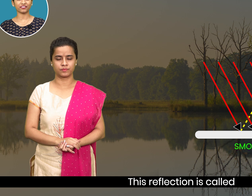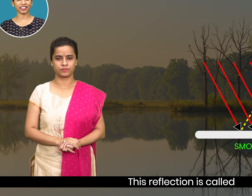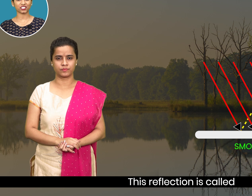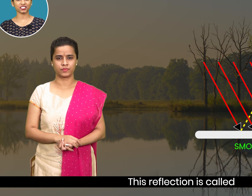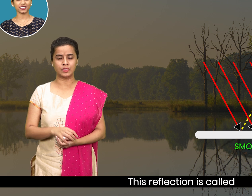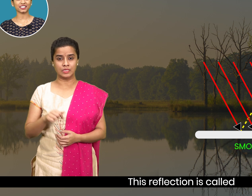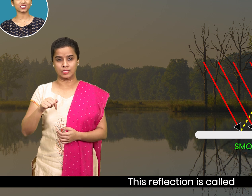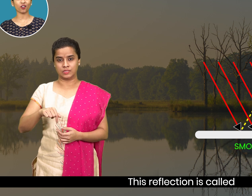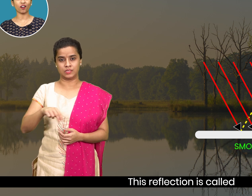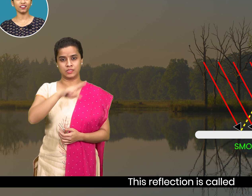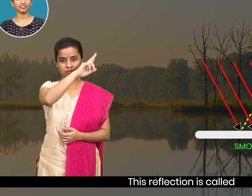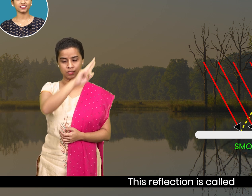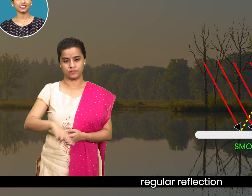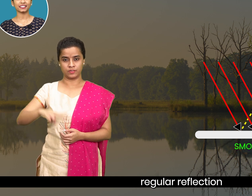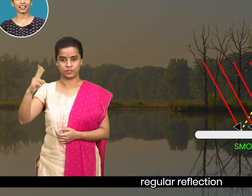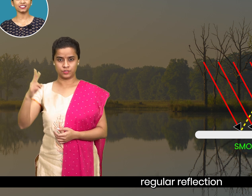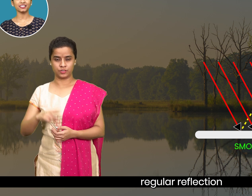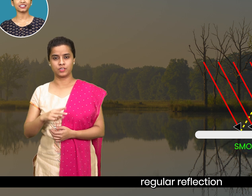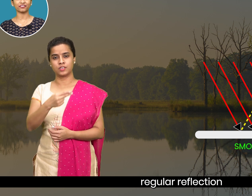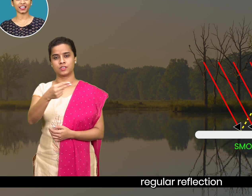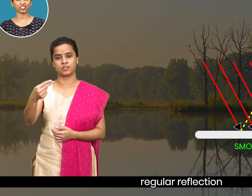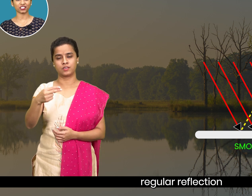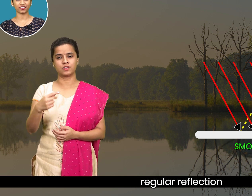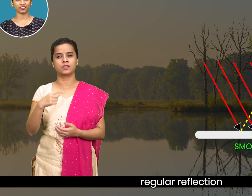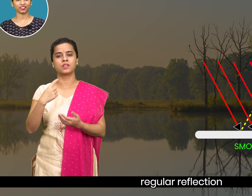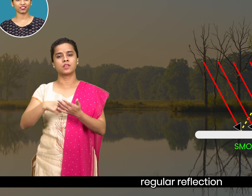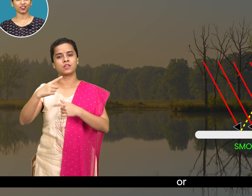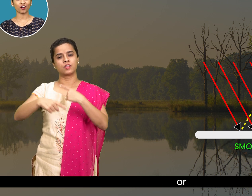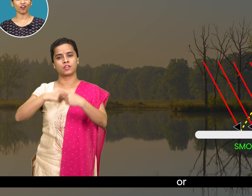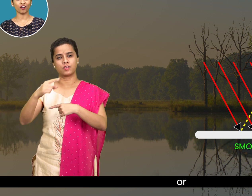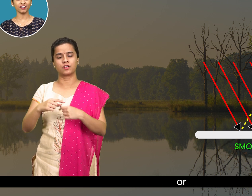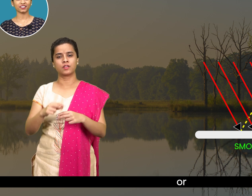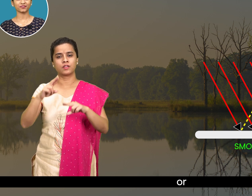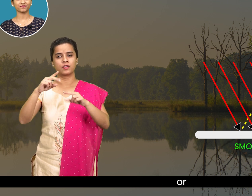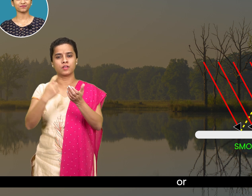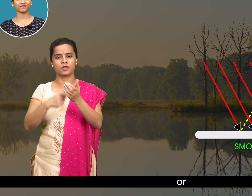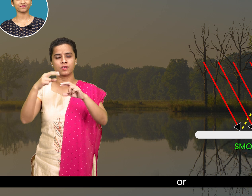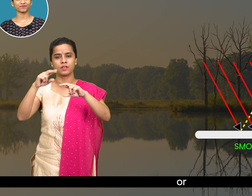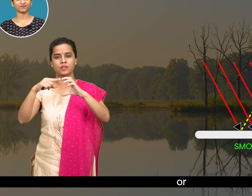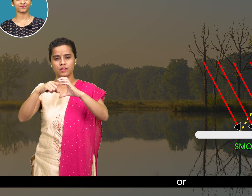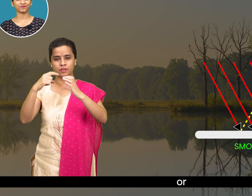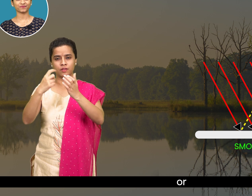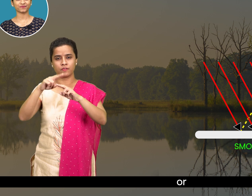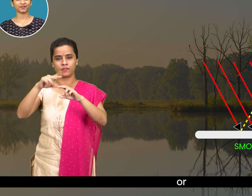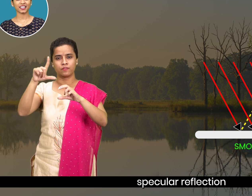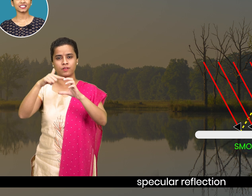This reflection is called regular reflection or